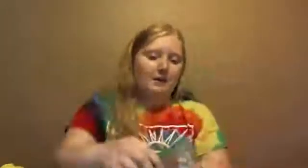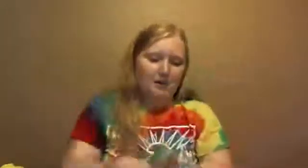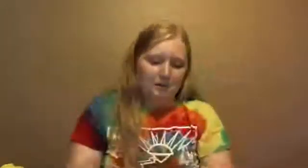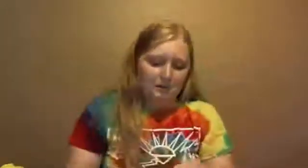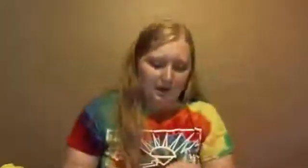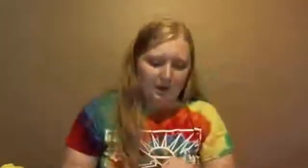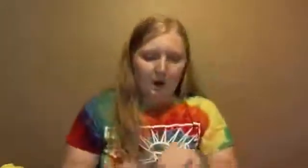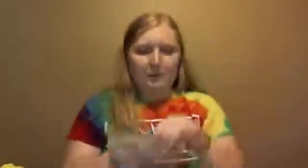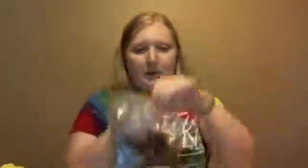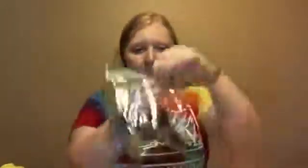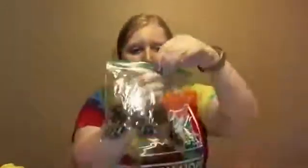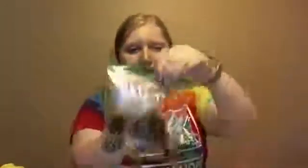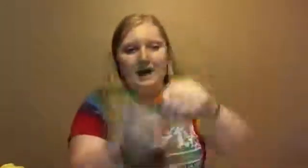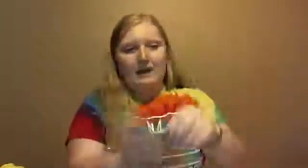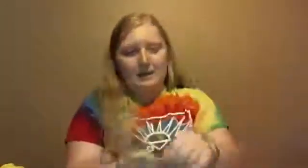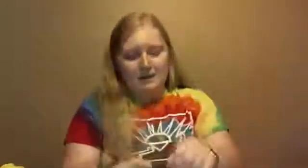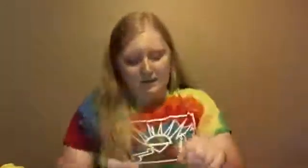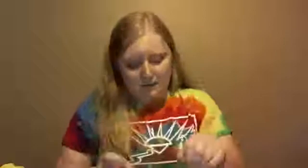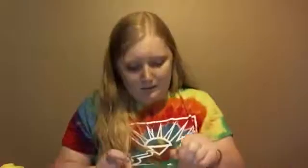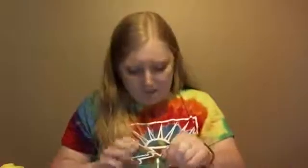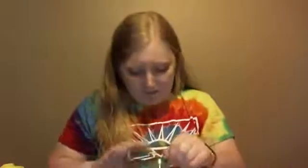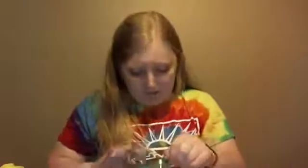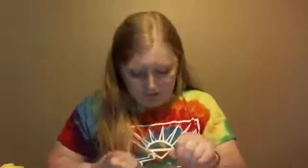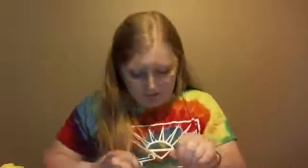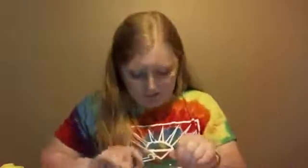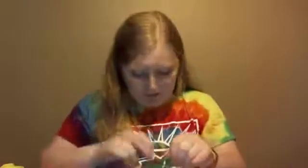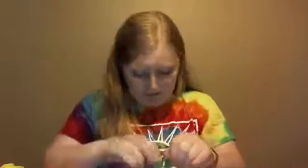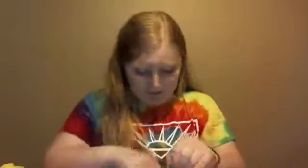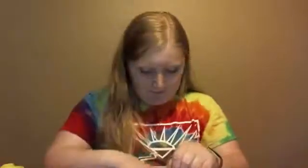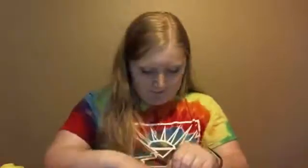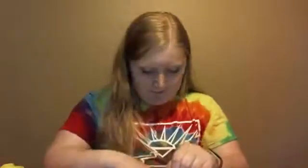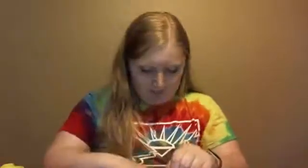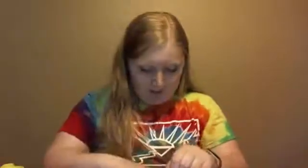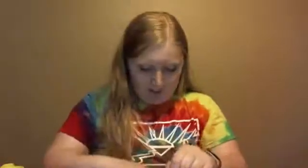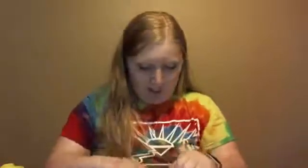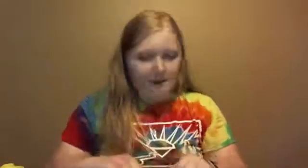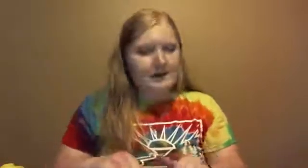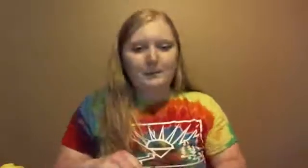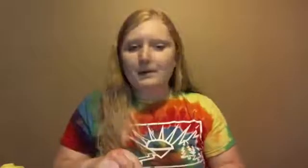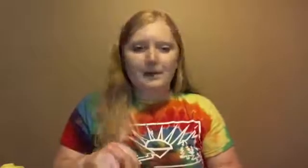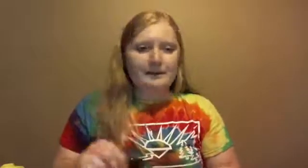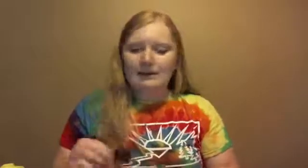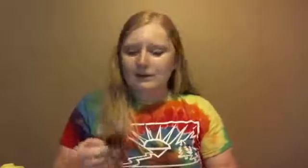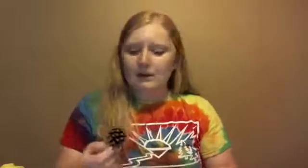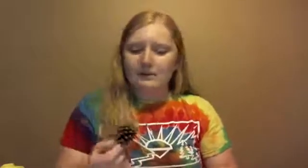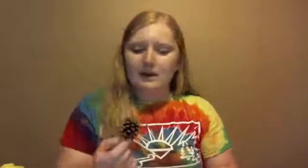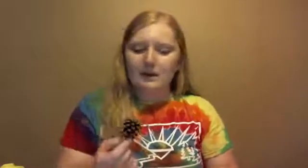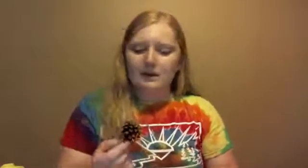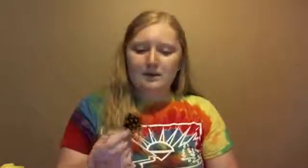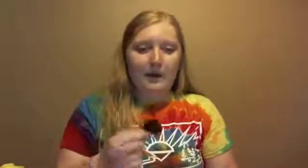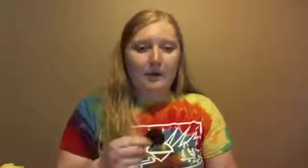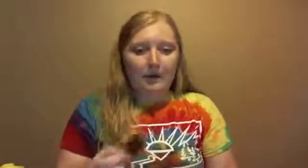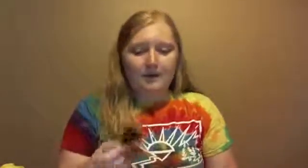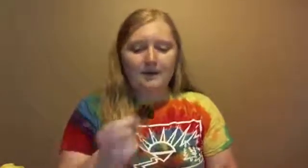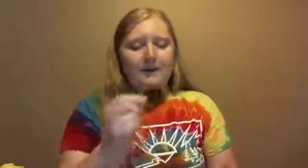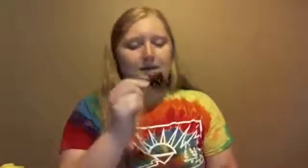So I'm going to open the bag up and see what they smell like, because it wouldn't be a sensory experience without all of the